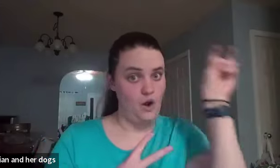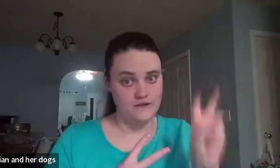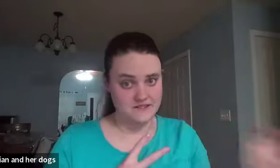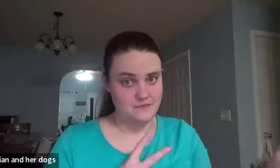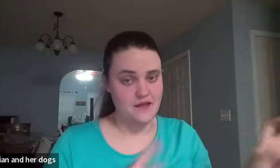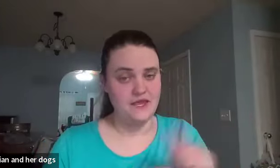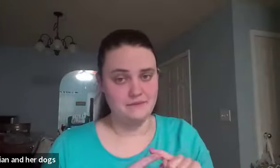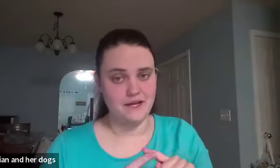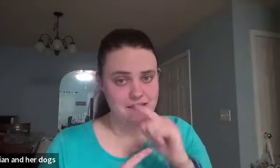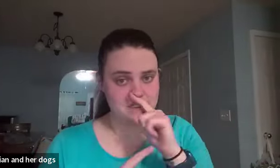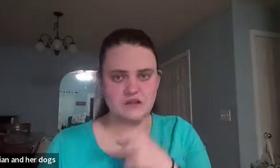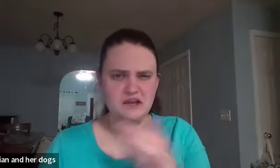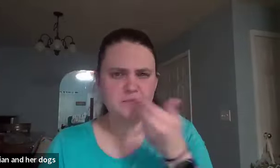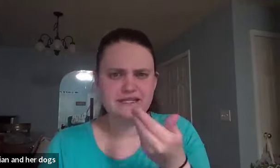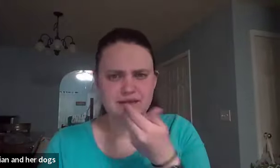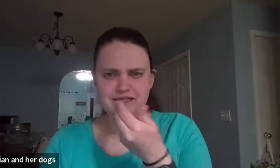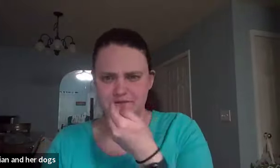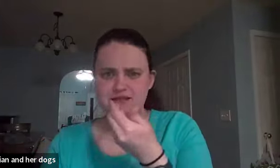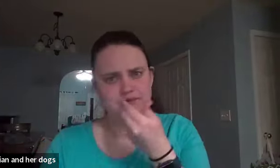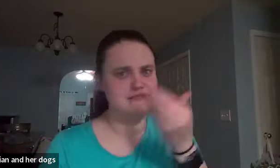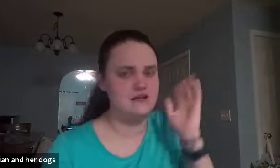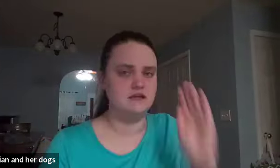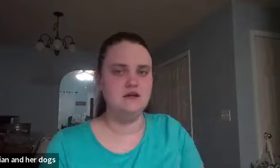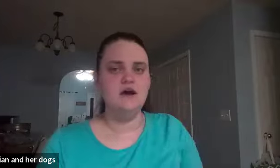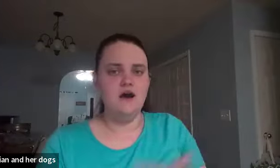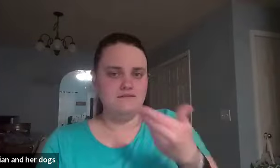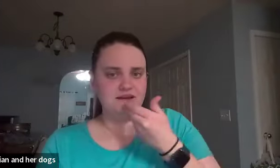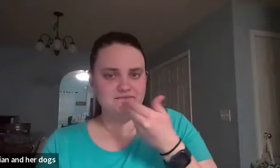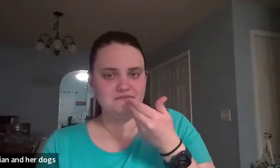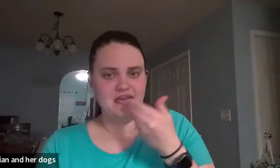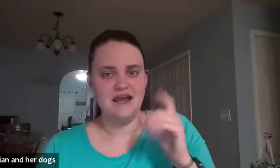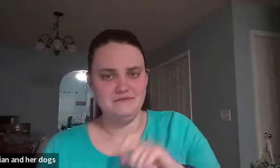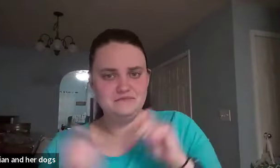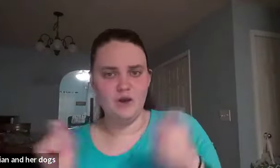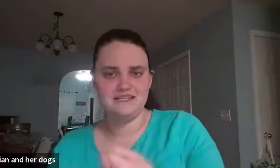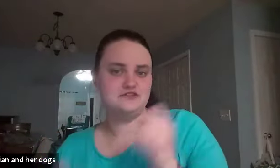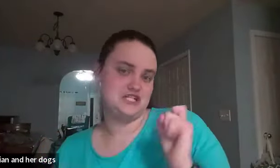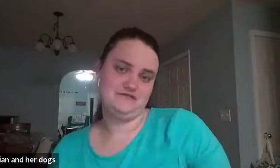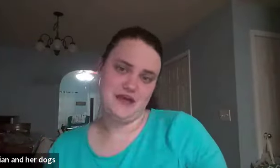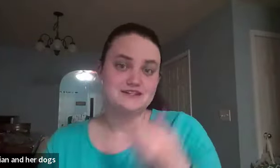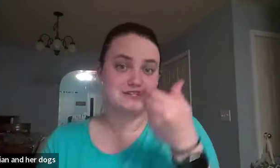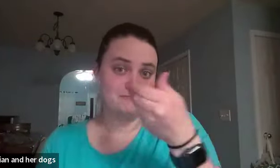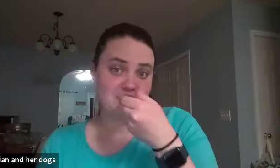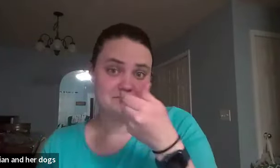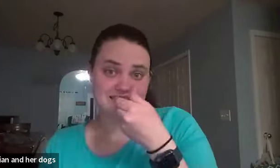all the time. And then my kids were like, no, pizza, pizza, pizza, pizza. And I was like, fine. And I caught myself changing for that. So